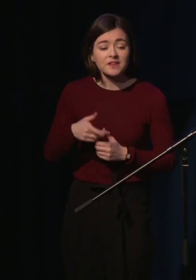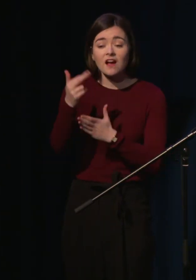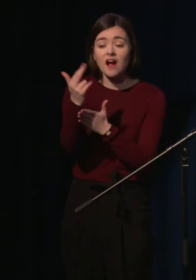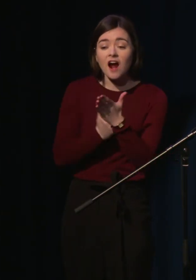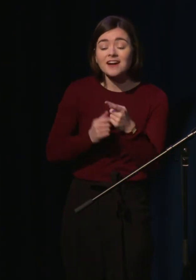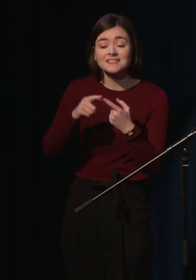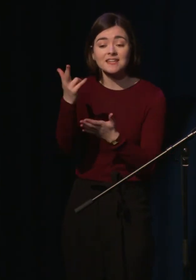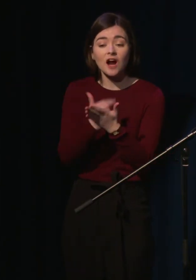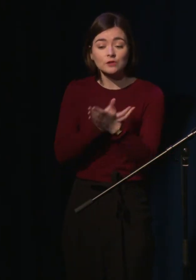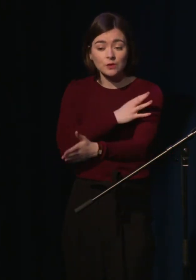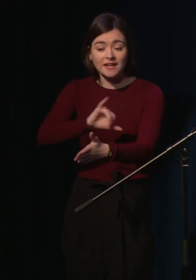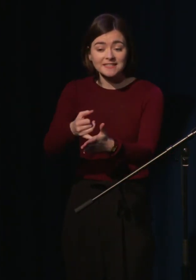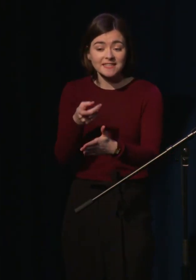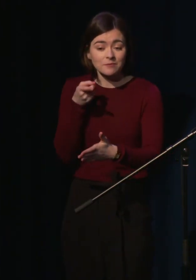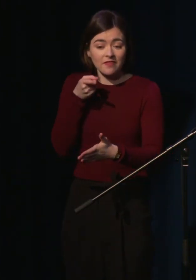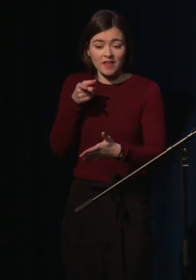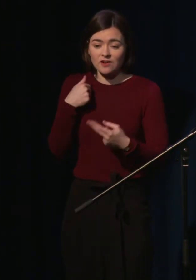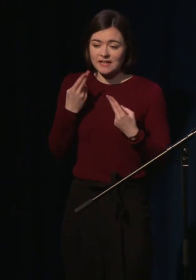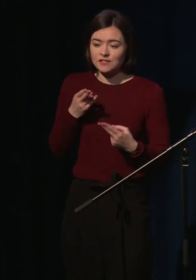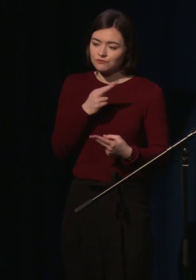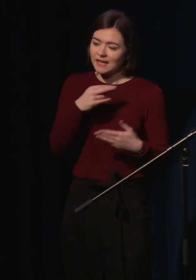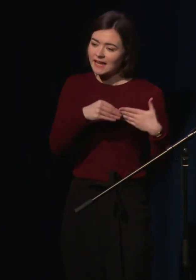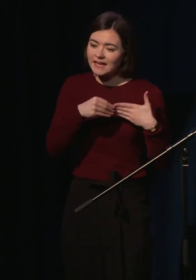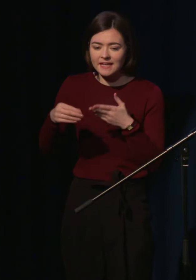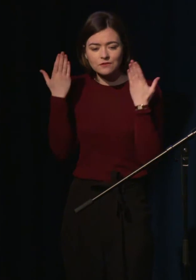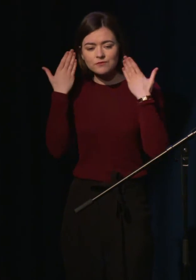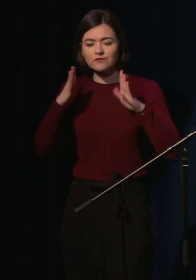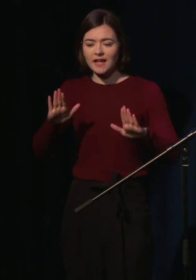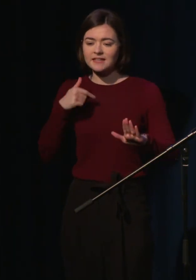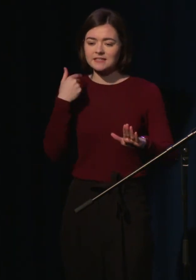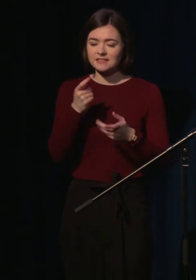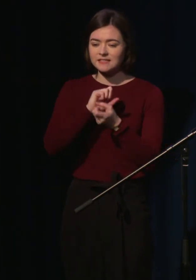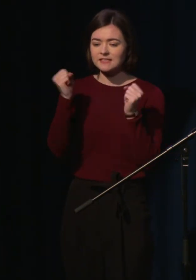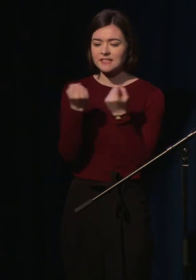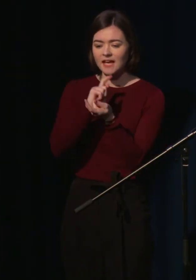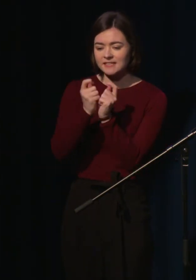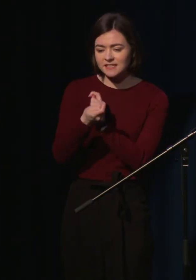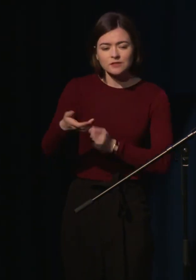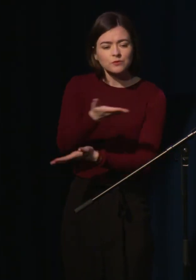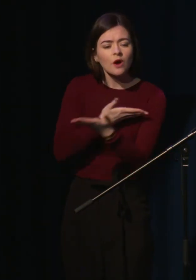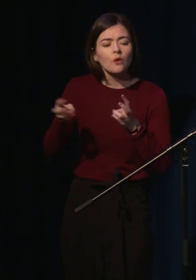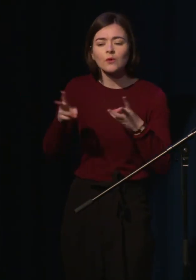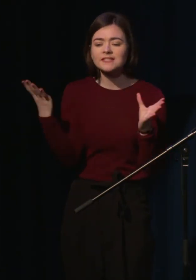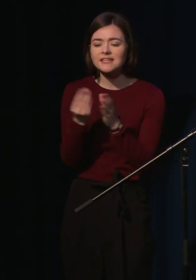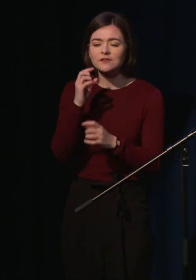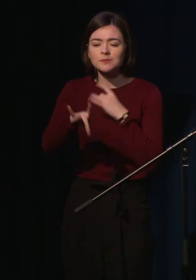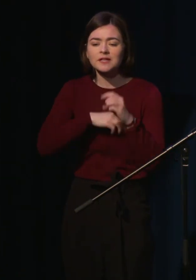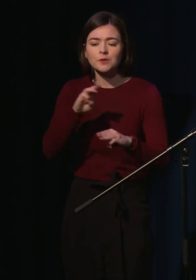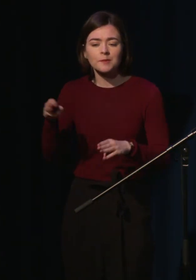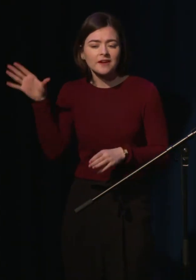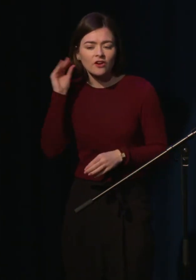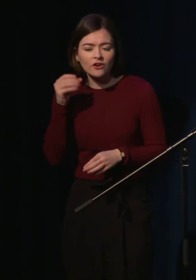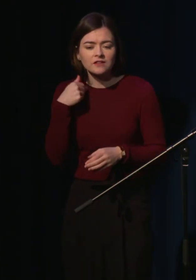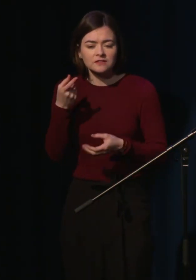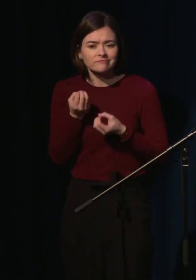arts organisations, by their very nature, lead and reflect societal change. And as we work together to ensure people are heard and listened